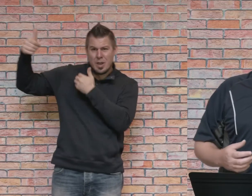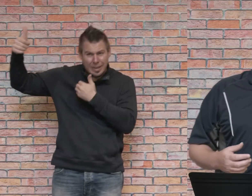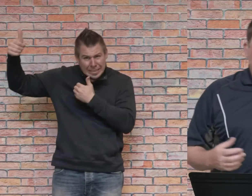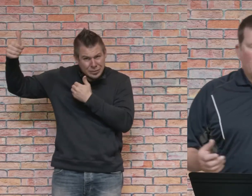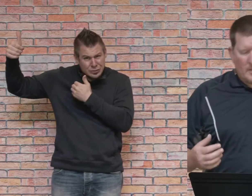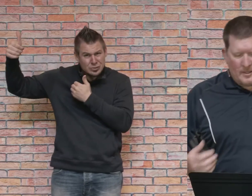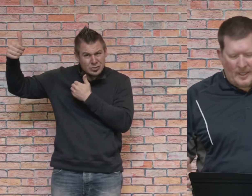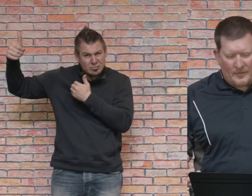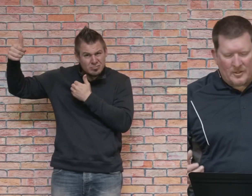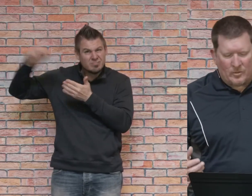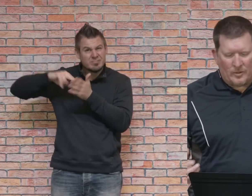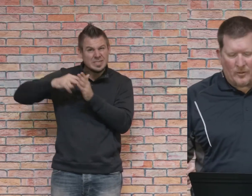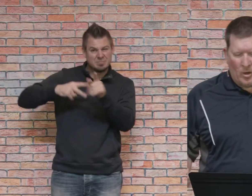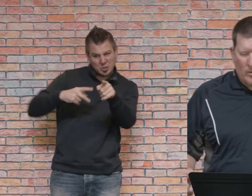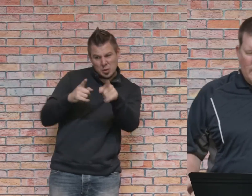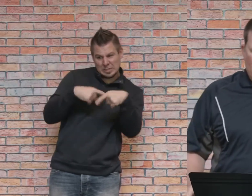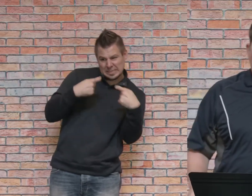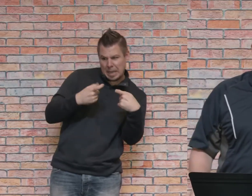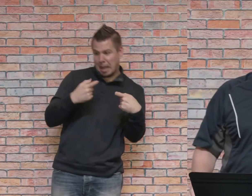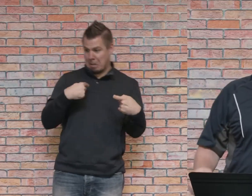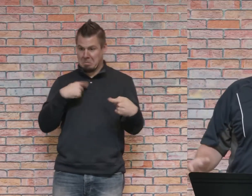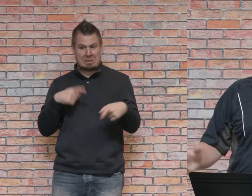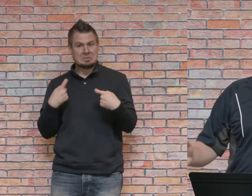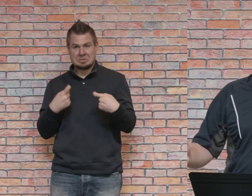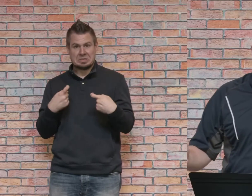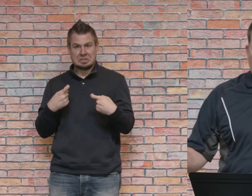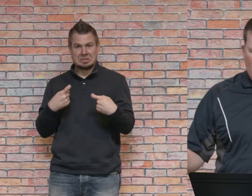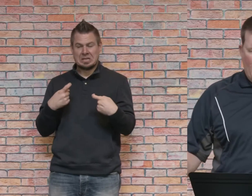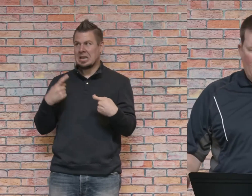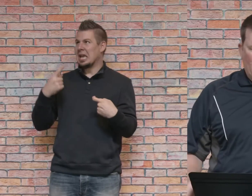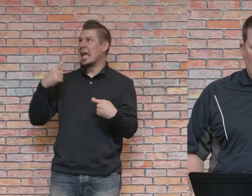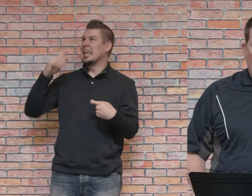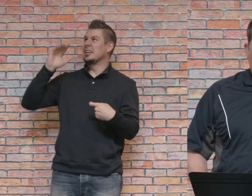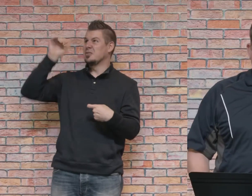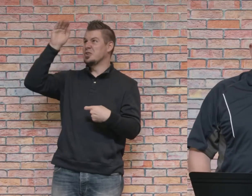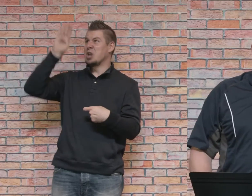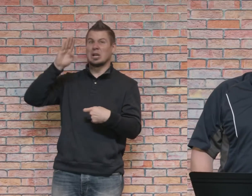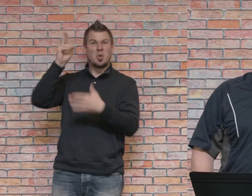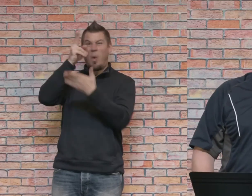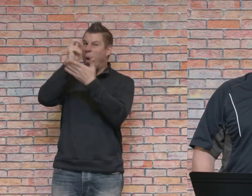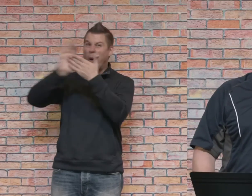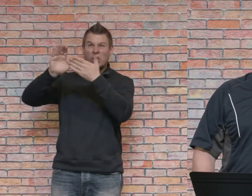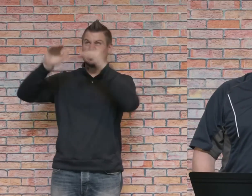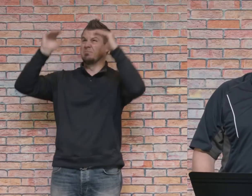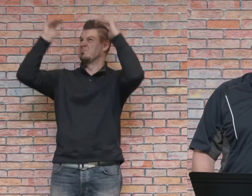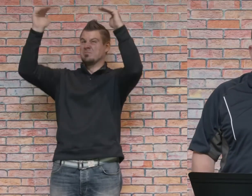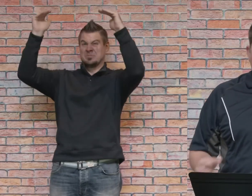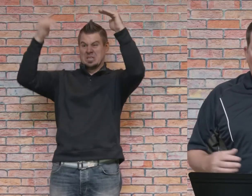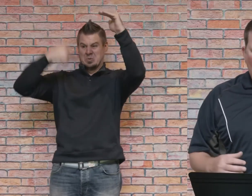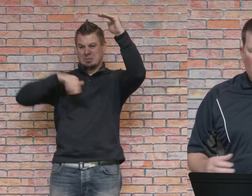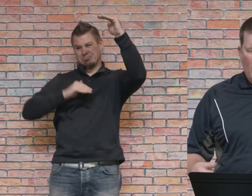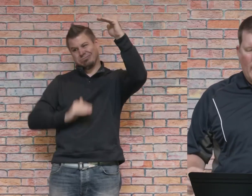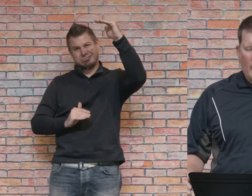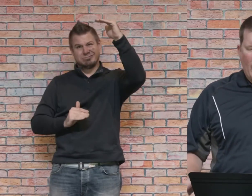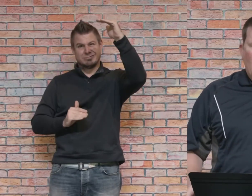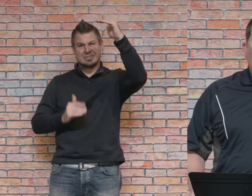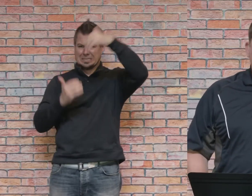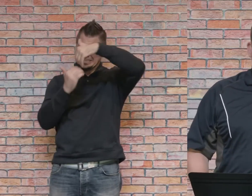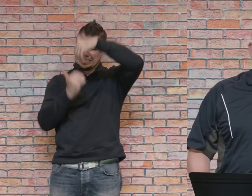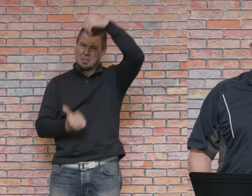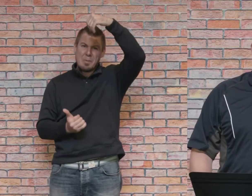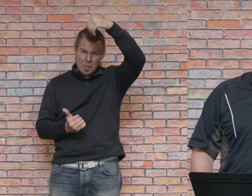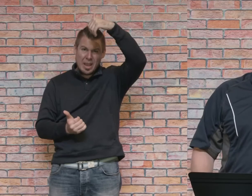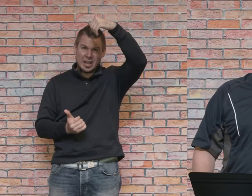basically you've sinned, I've sinned, we've all sinned, and we fall short of God's standards. And our sin separates us from this holy God. And